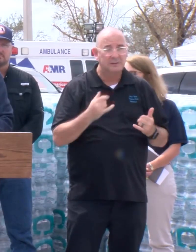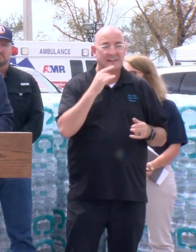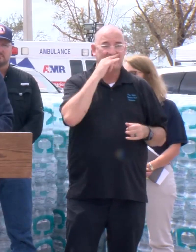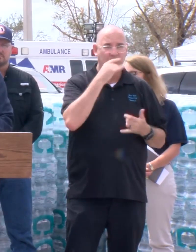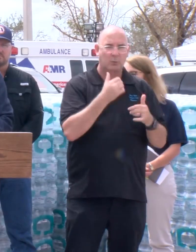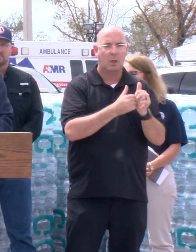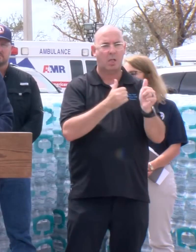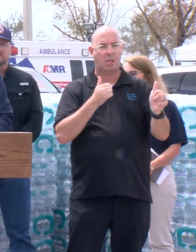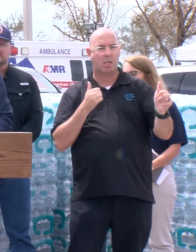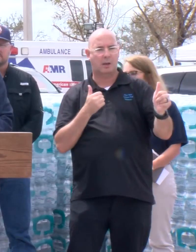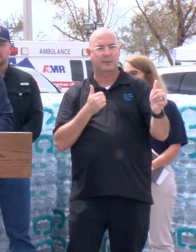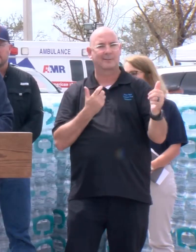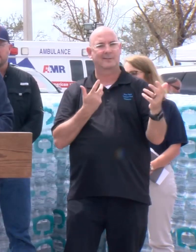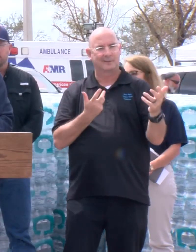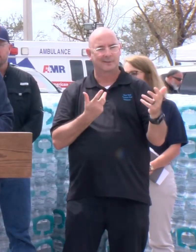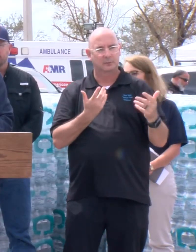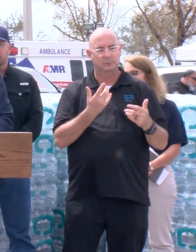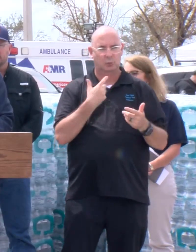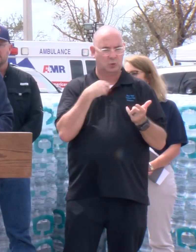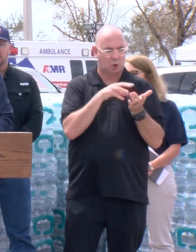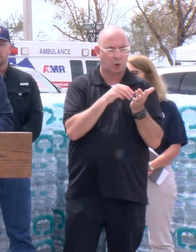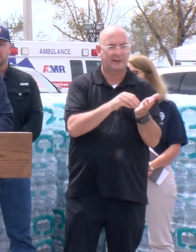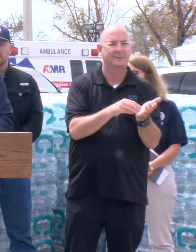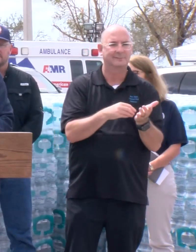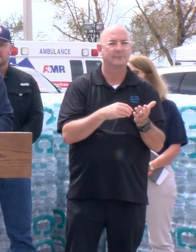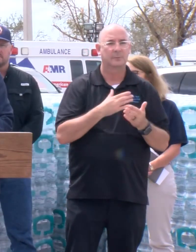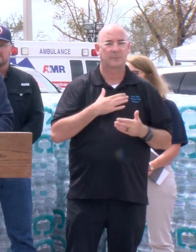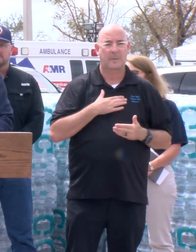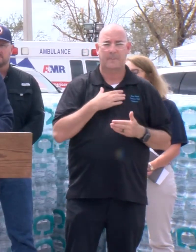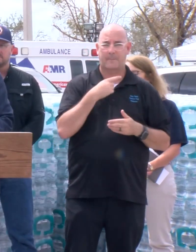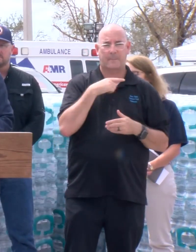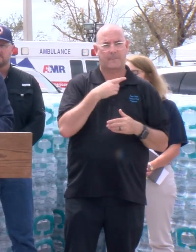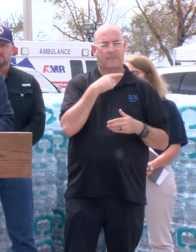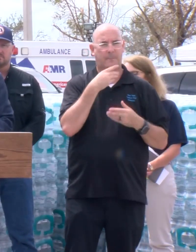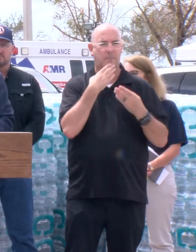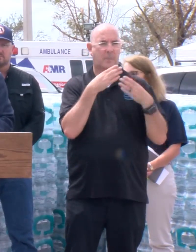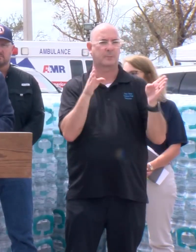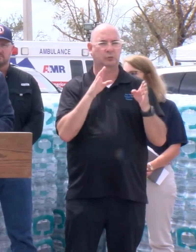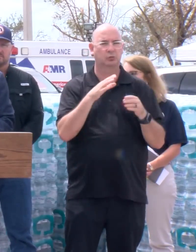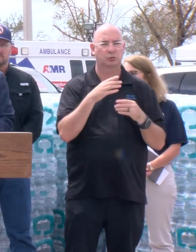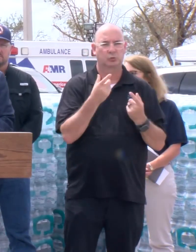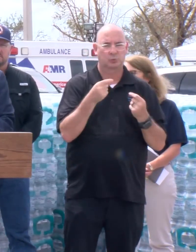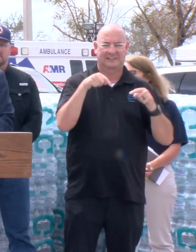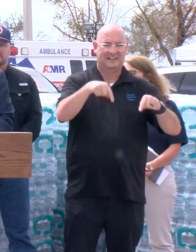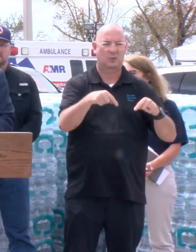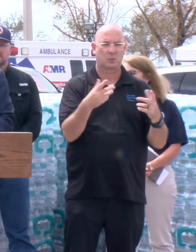I'm happy to say in Florida, we made a priority to have our kids in school. We're much better off for that.